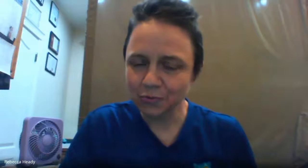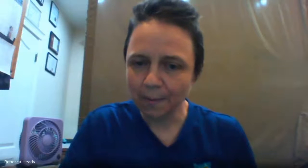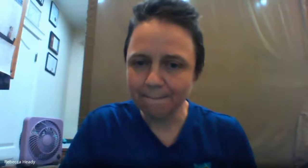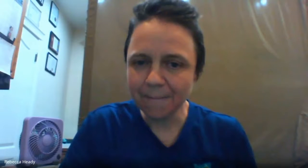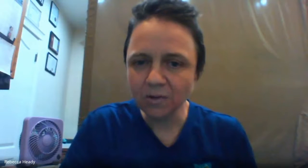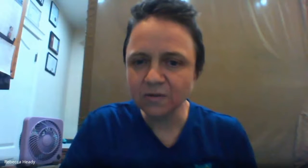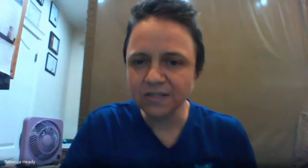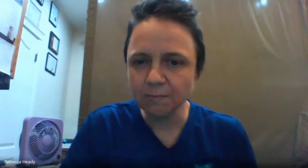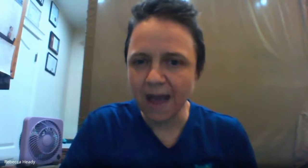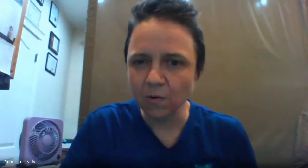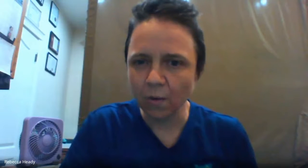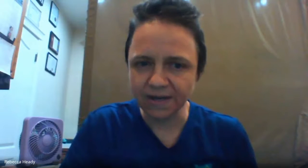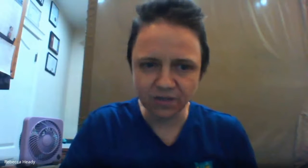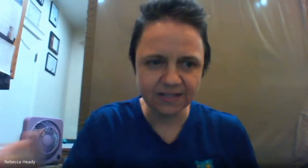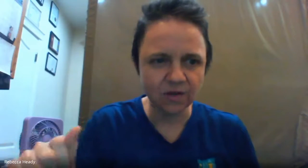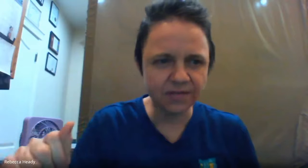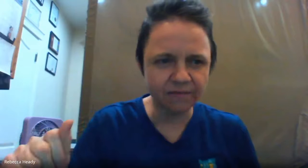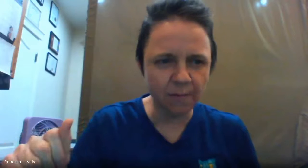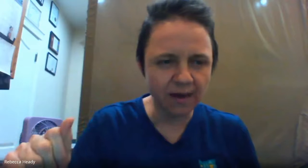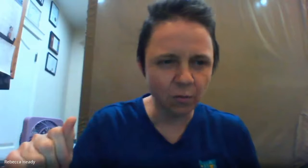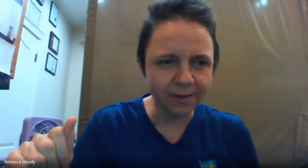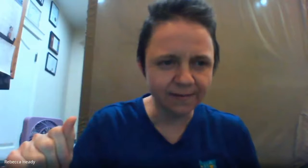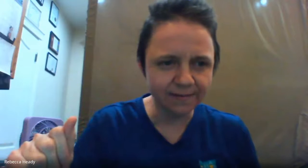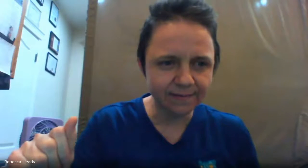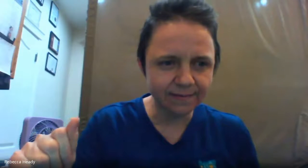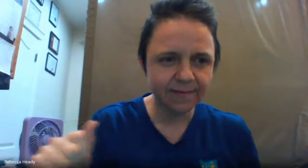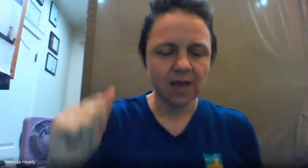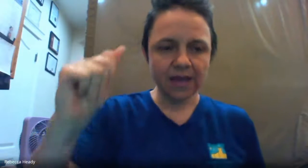Also see man or woman. Do you guys know the sign for man and woman? Okay, man,